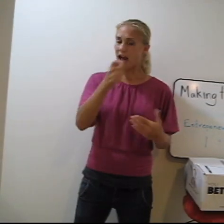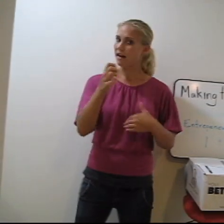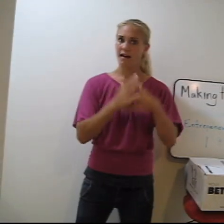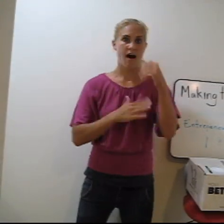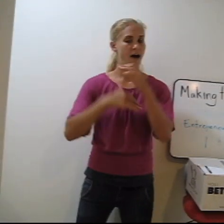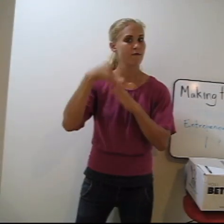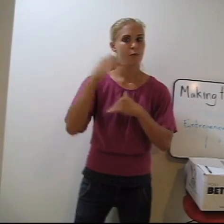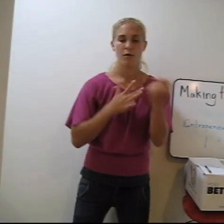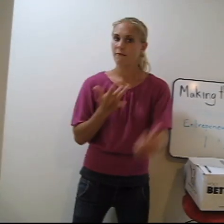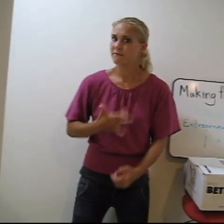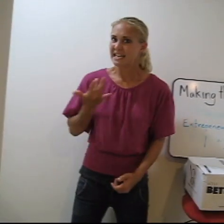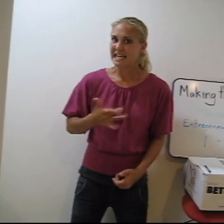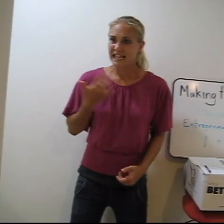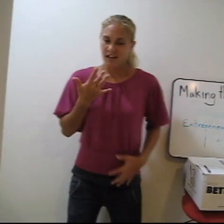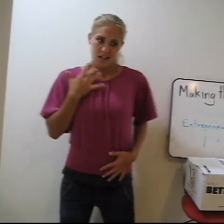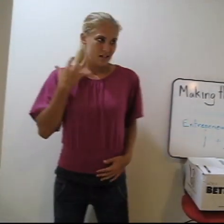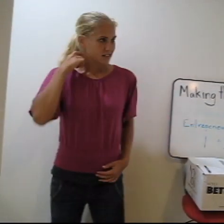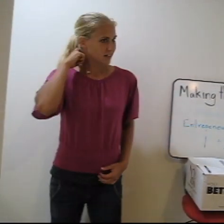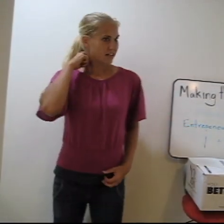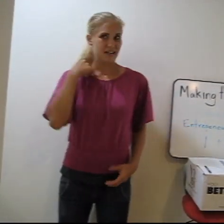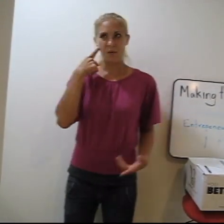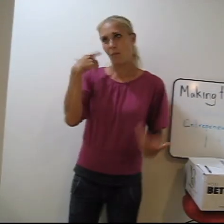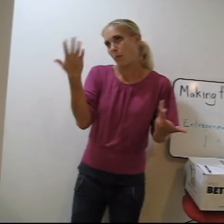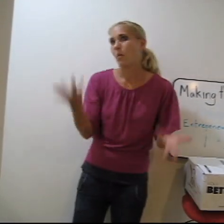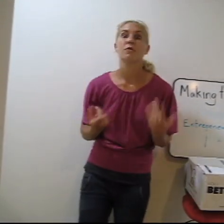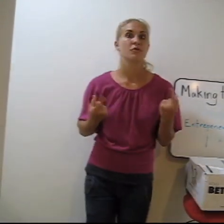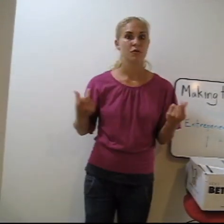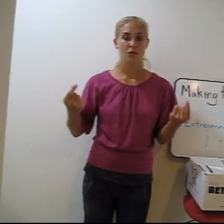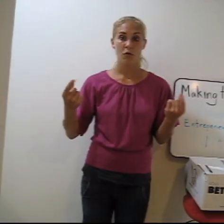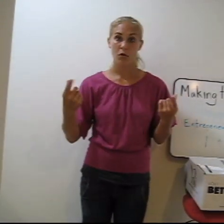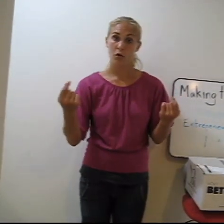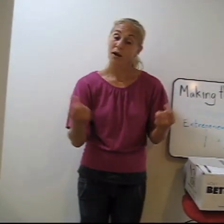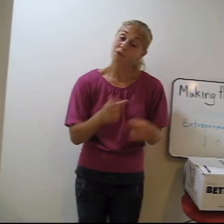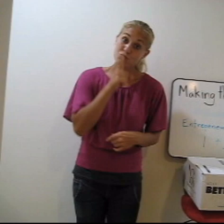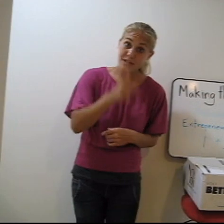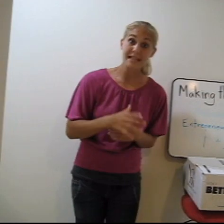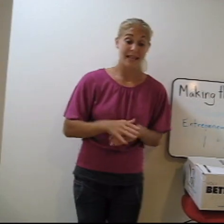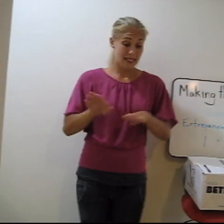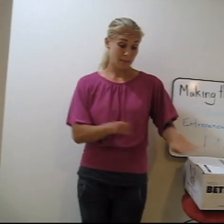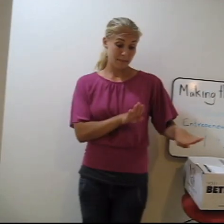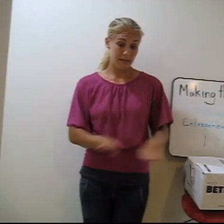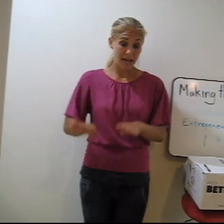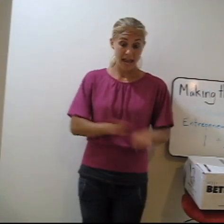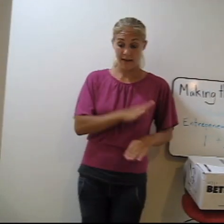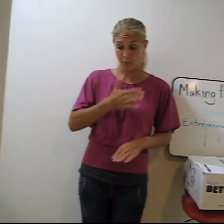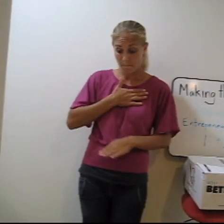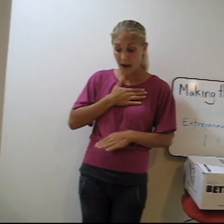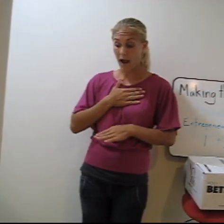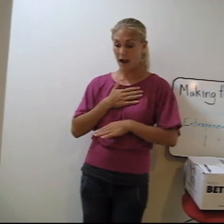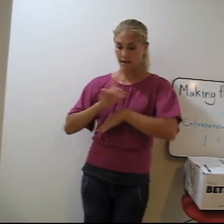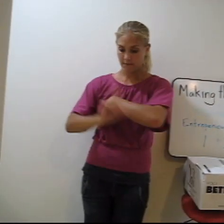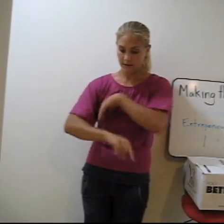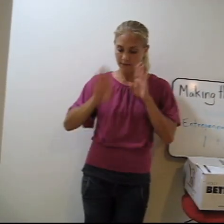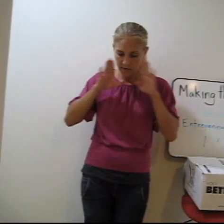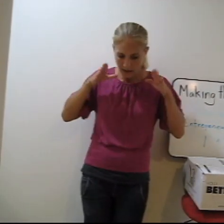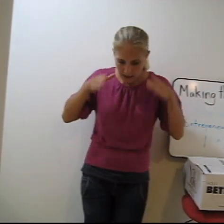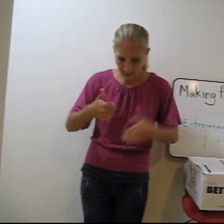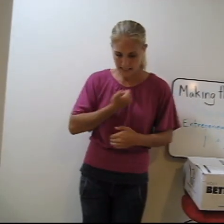be incredibly uncomfortable. At the very least, the behaviors, disciplines, self-motivations, and self-accountability